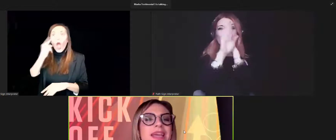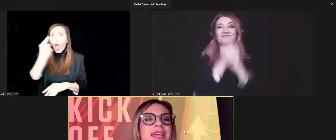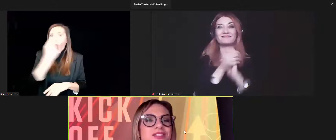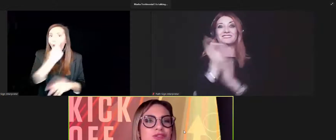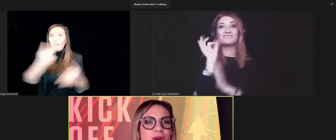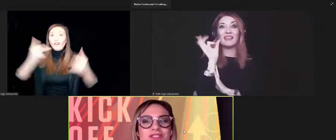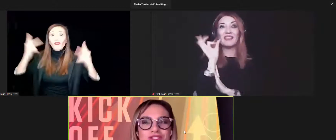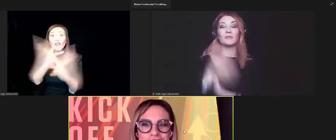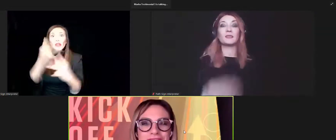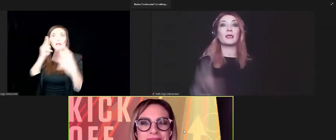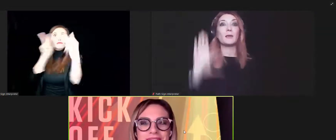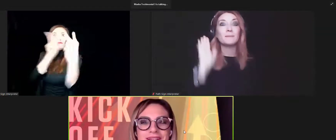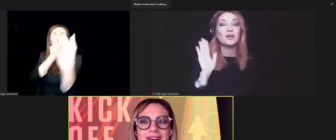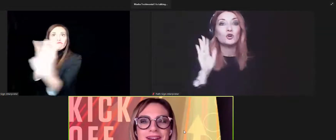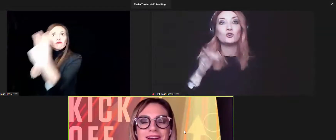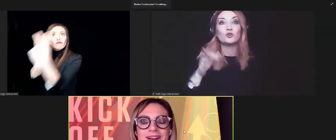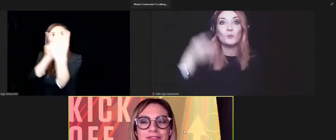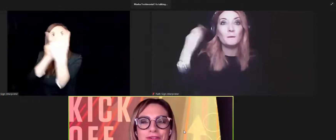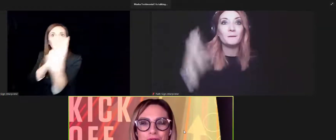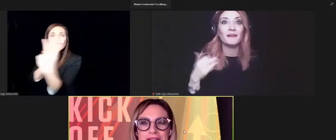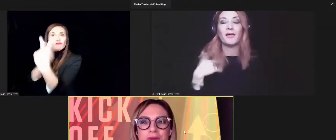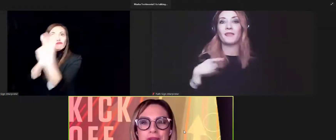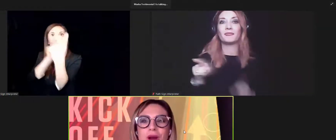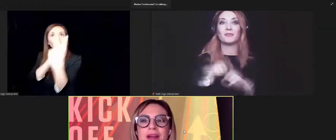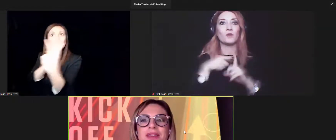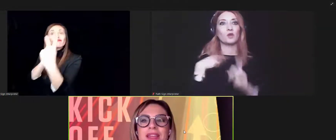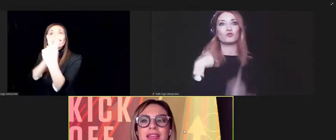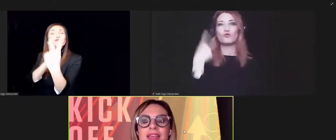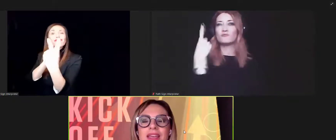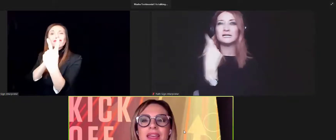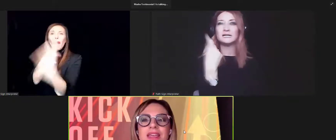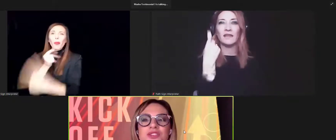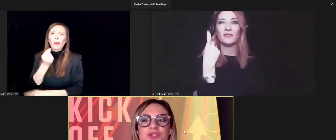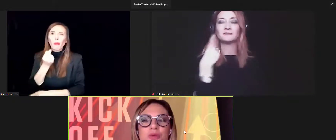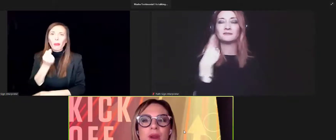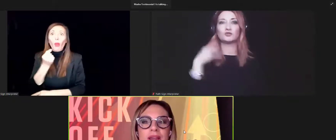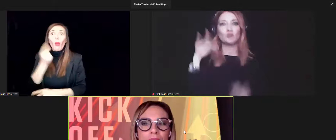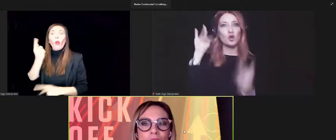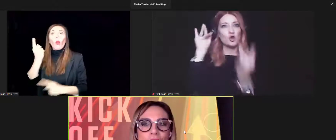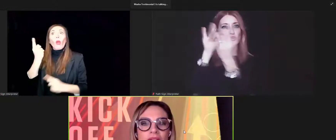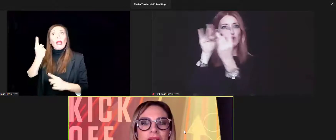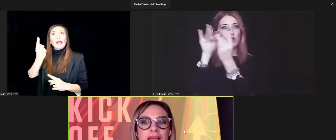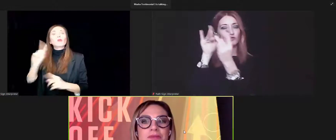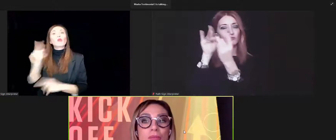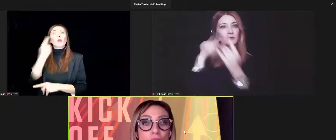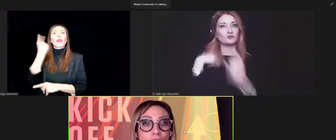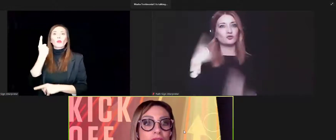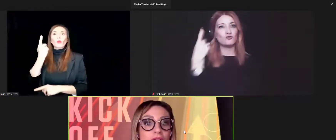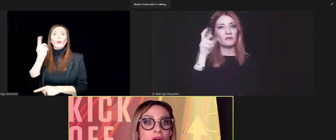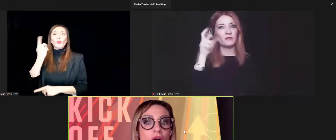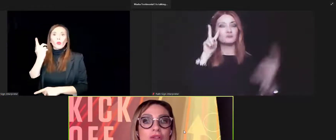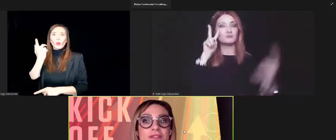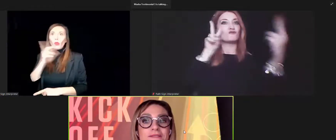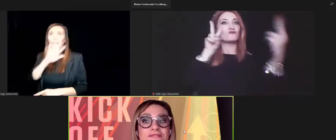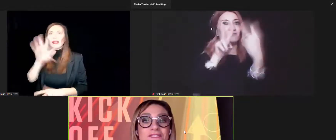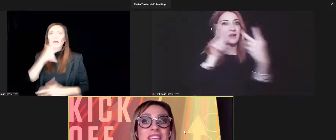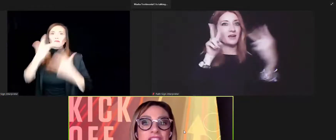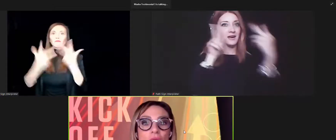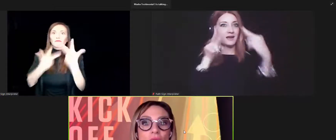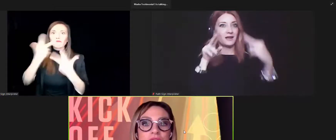So my strategy for 2021 is to really more and more